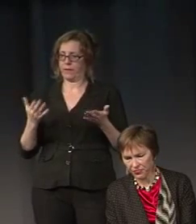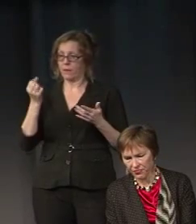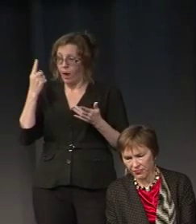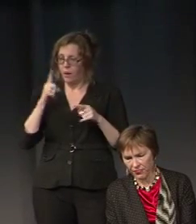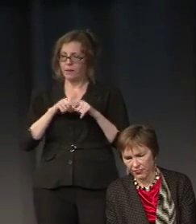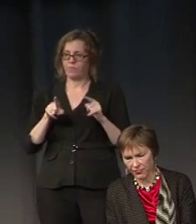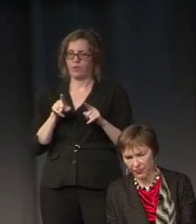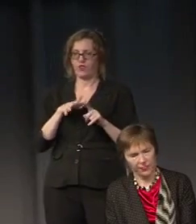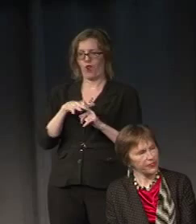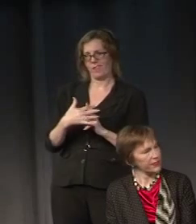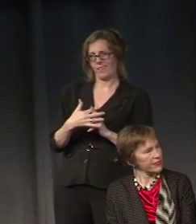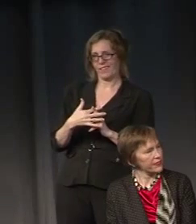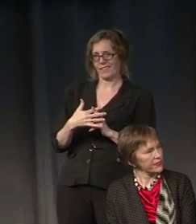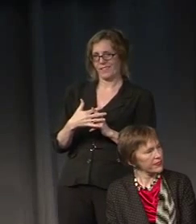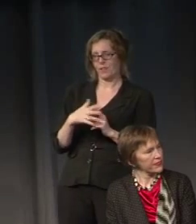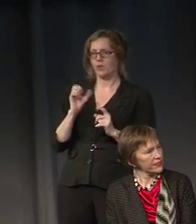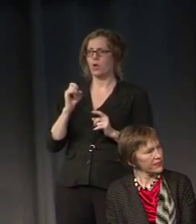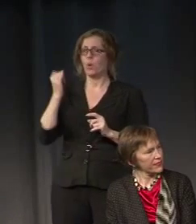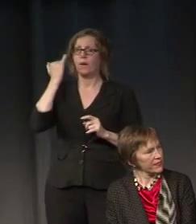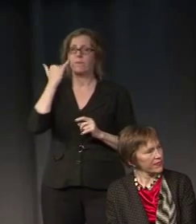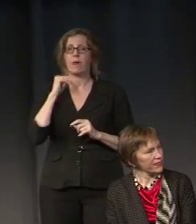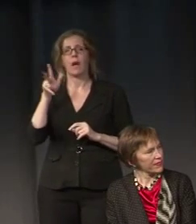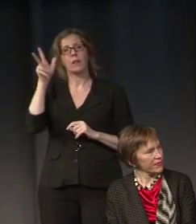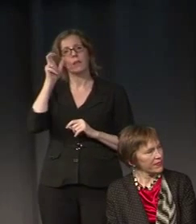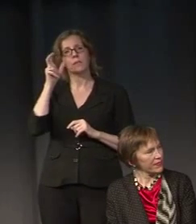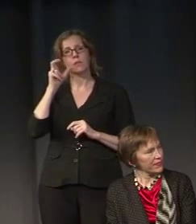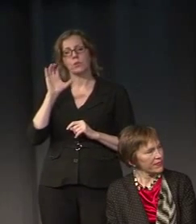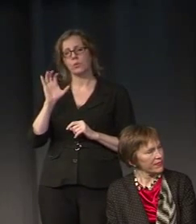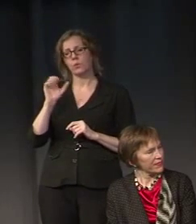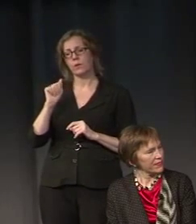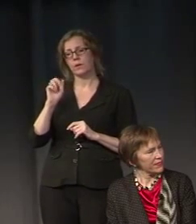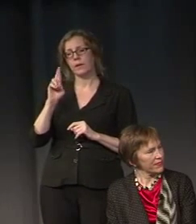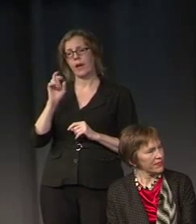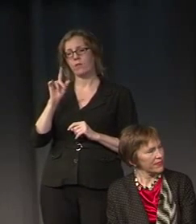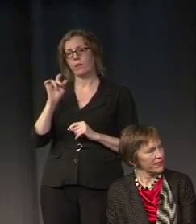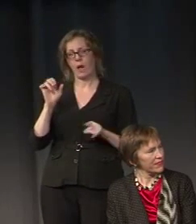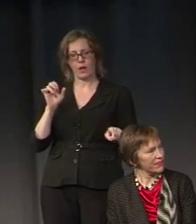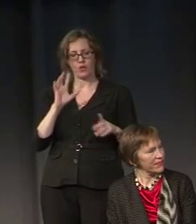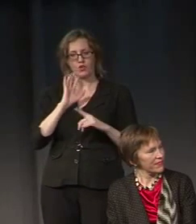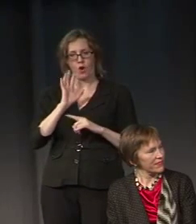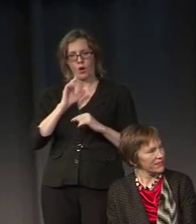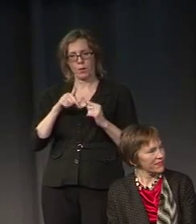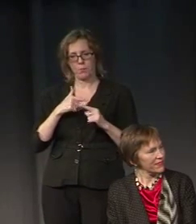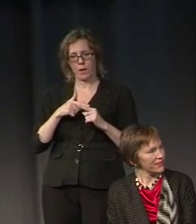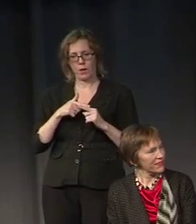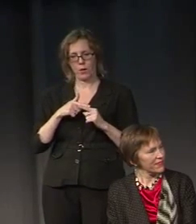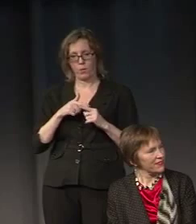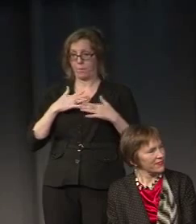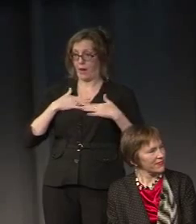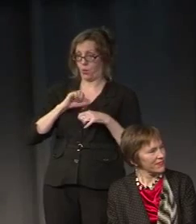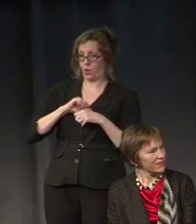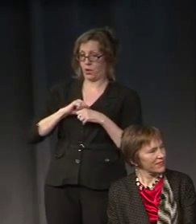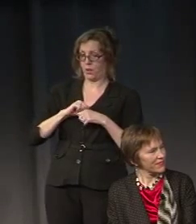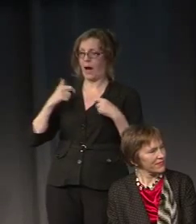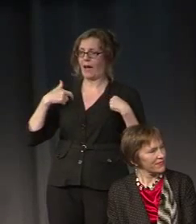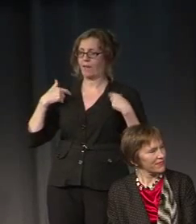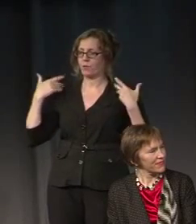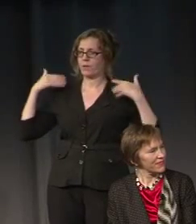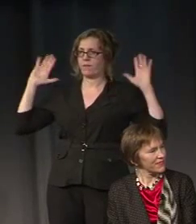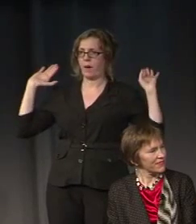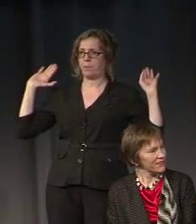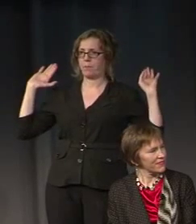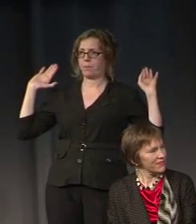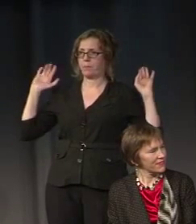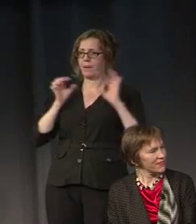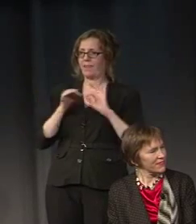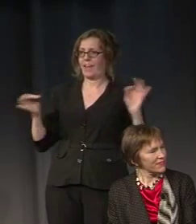up something when I listen to Caroline talk about the way she thinks what I do. I mean, and this isn't